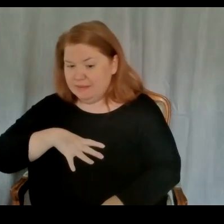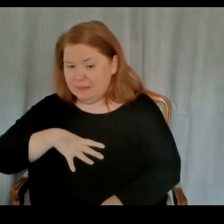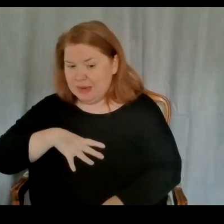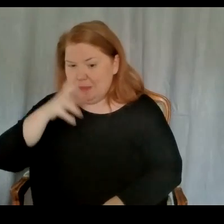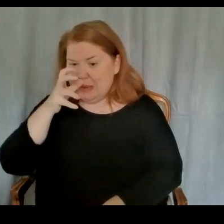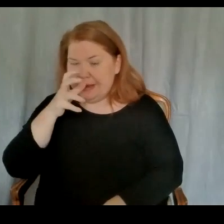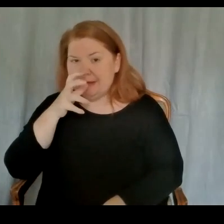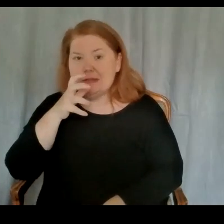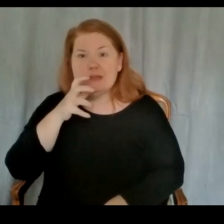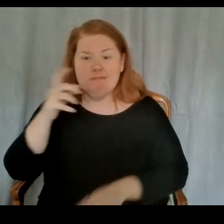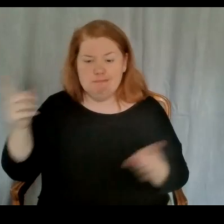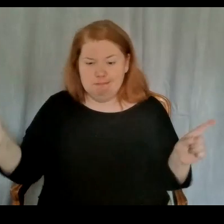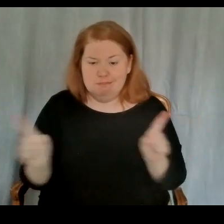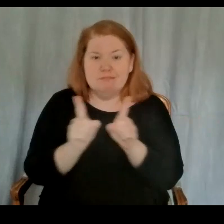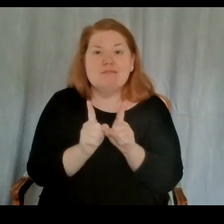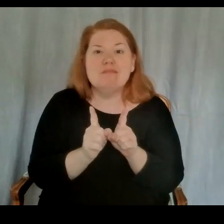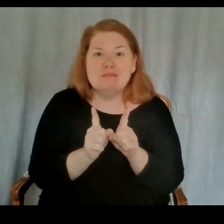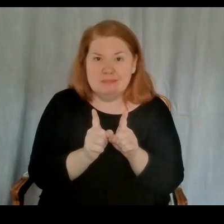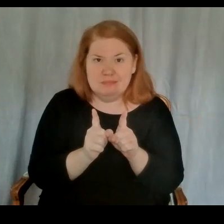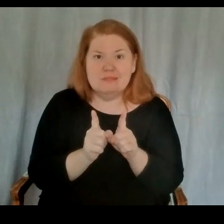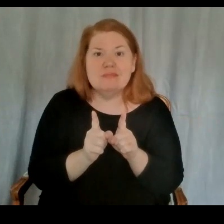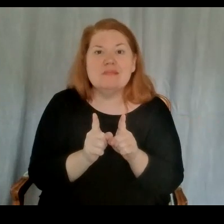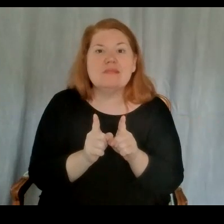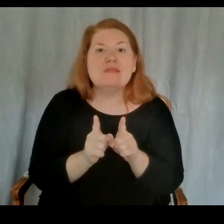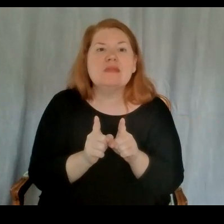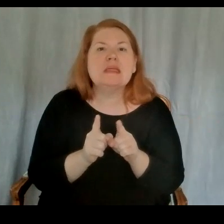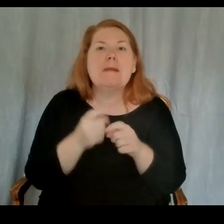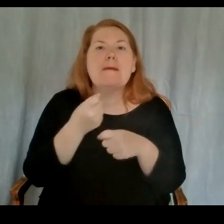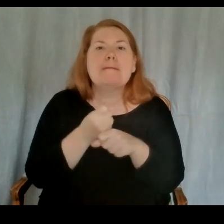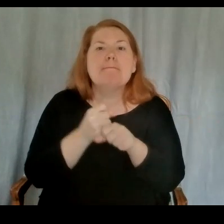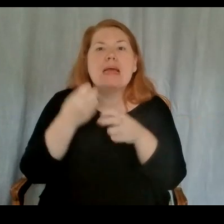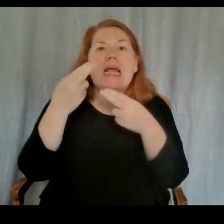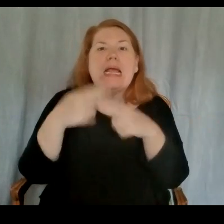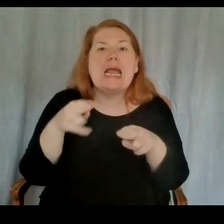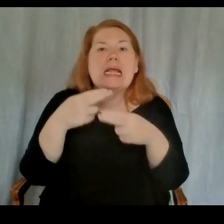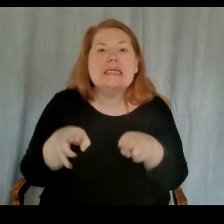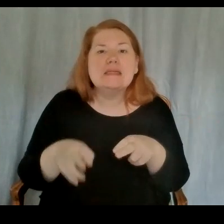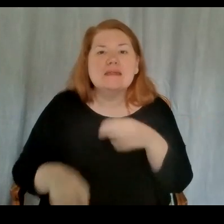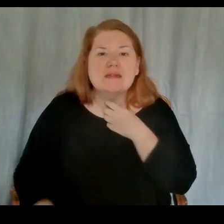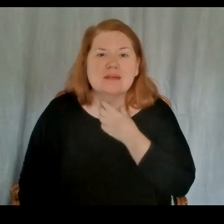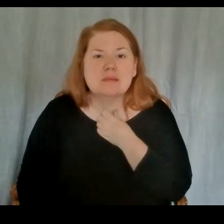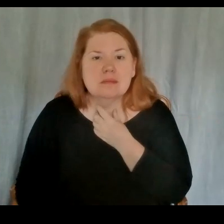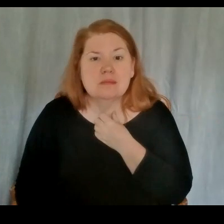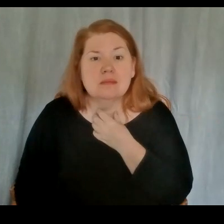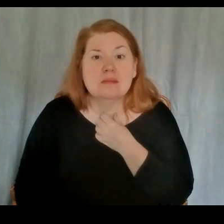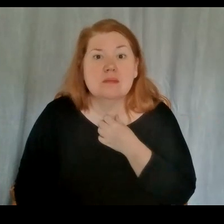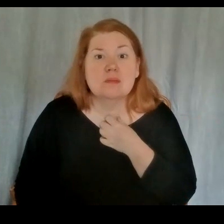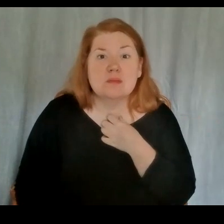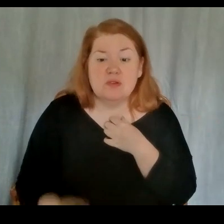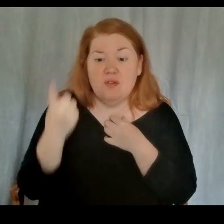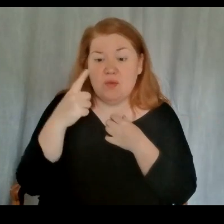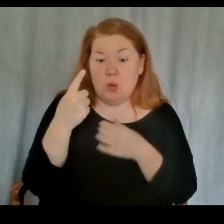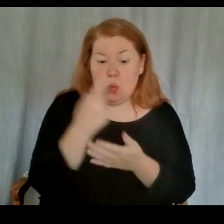eggs. A week later, the